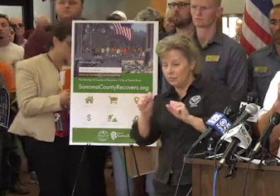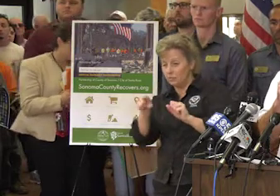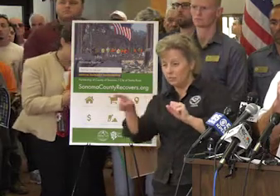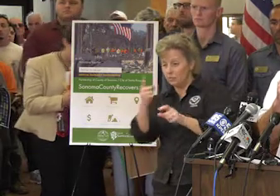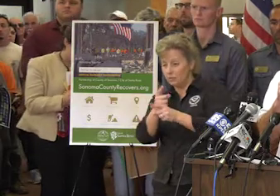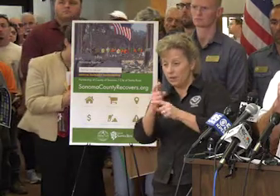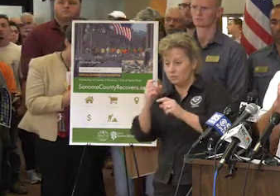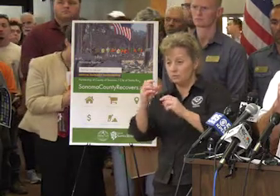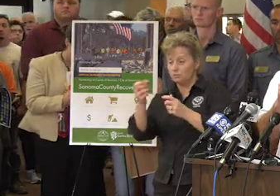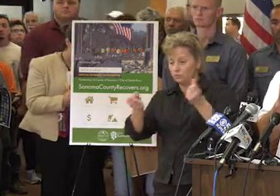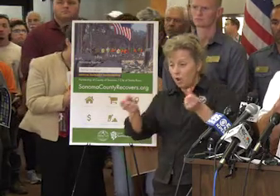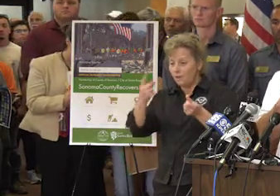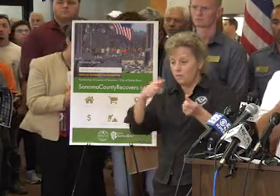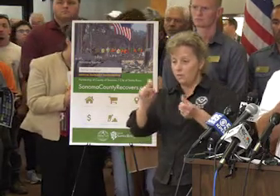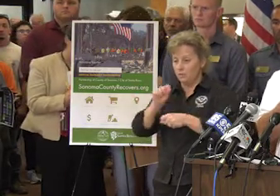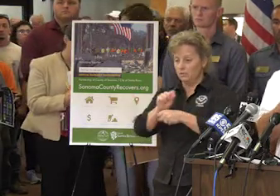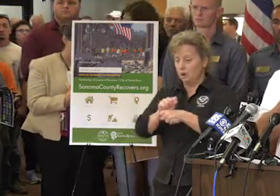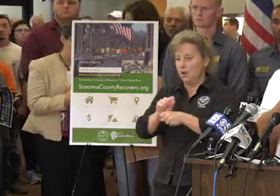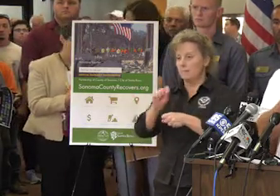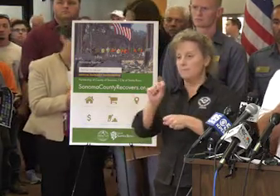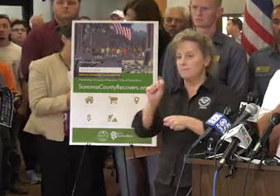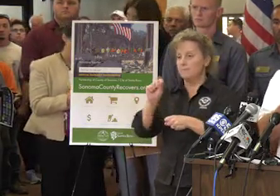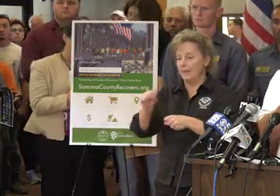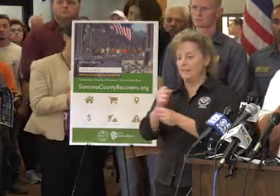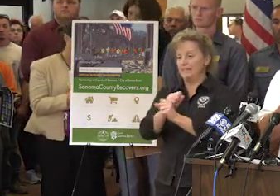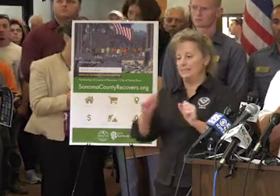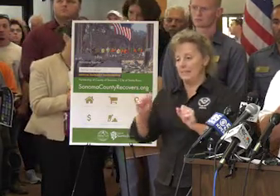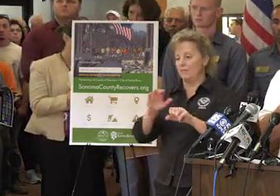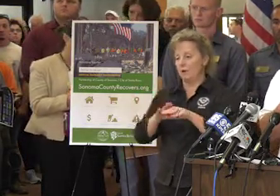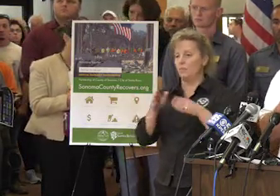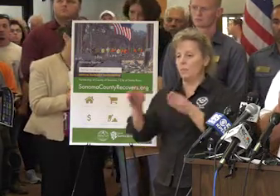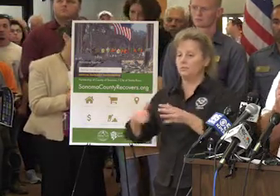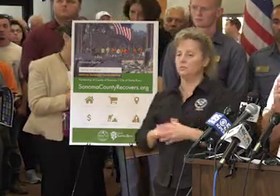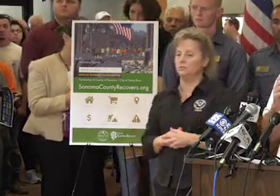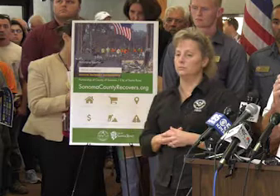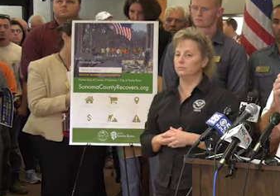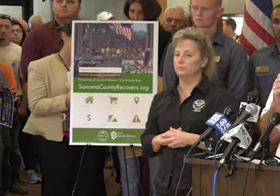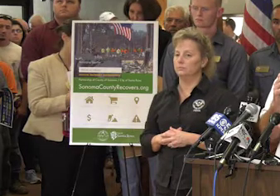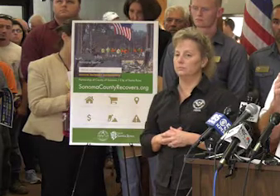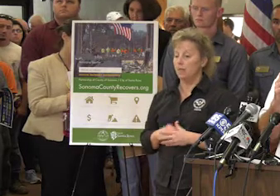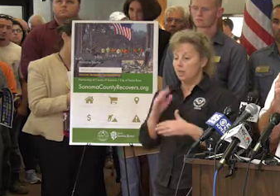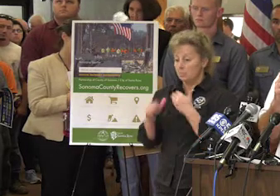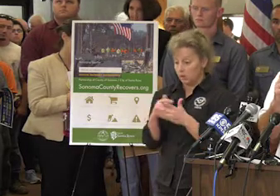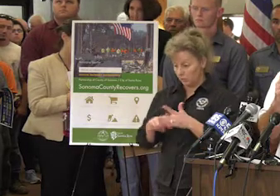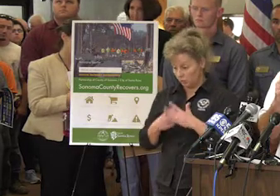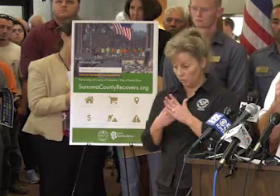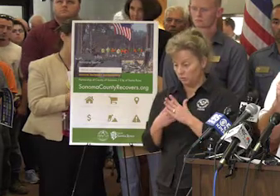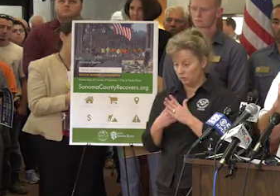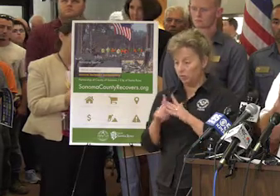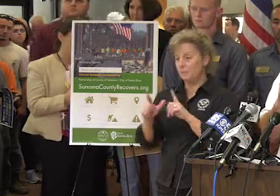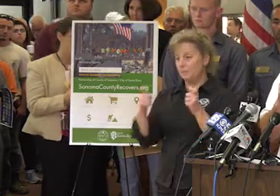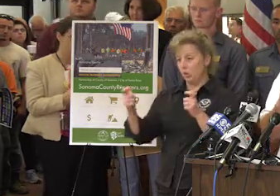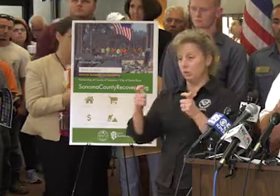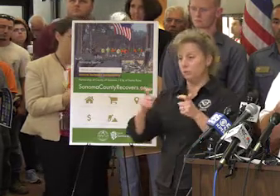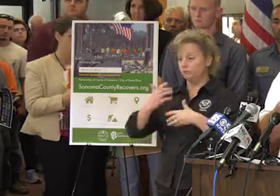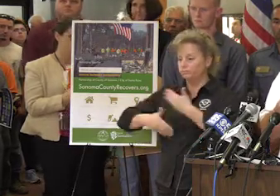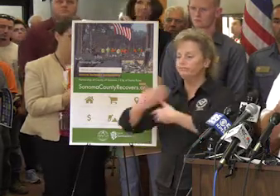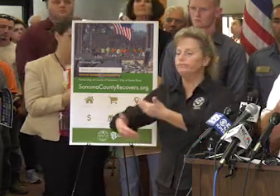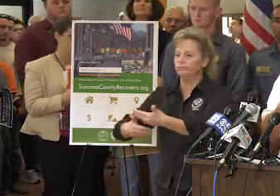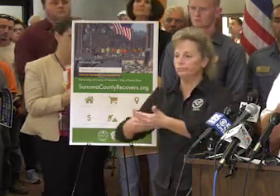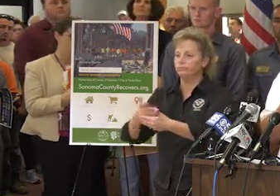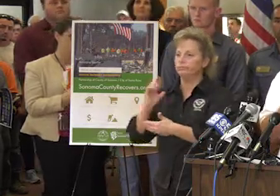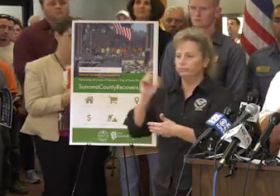the right trucks for the job and that they can be safely on the roads. Once that process starts, we'll begin a much bigger ramp up, and I'm sure